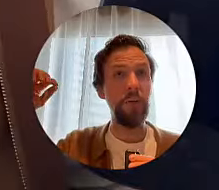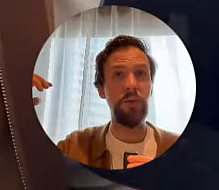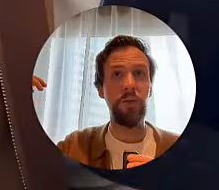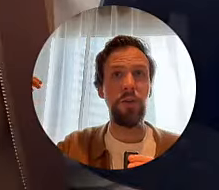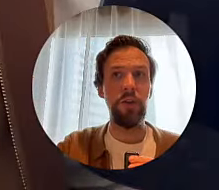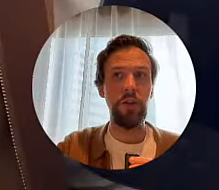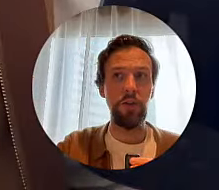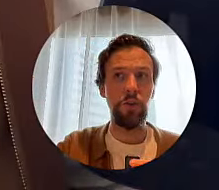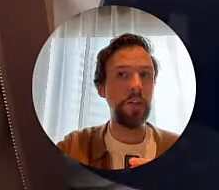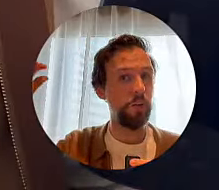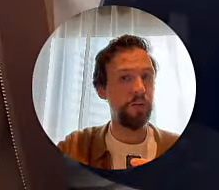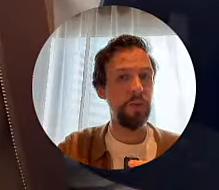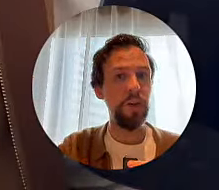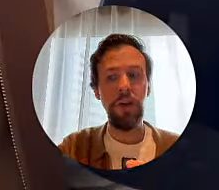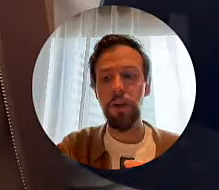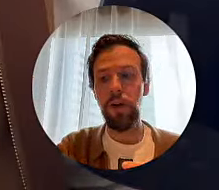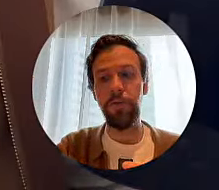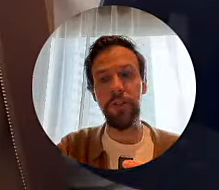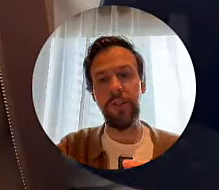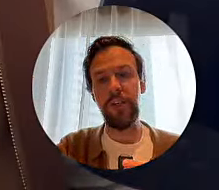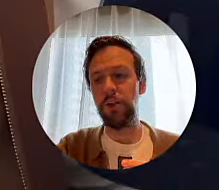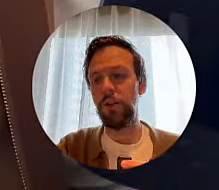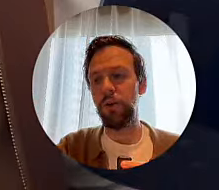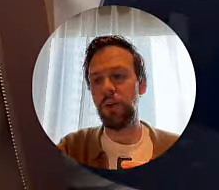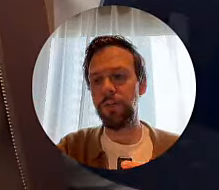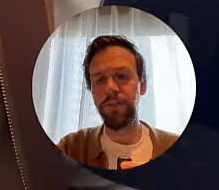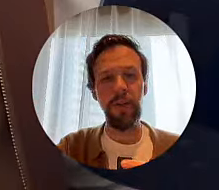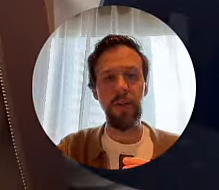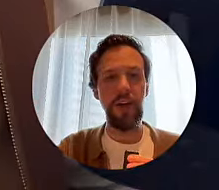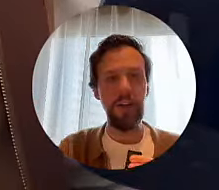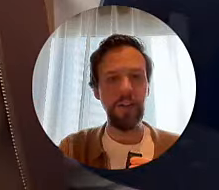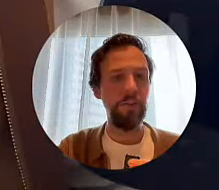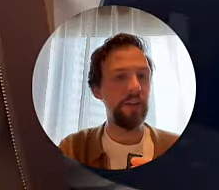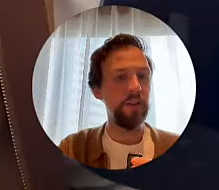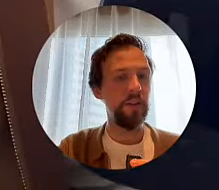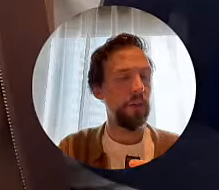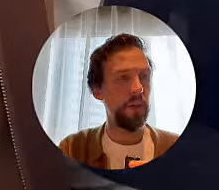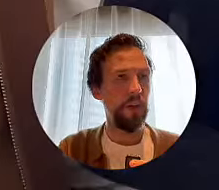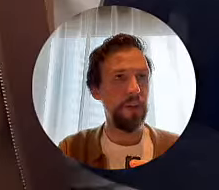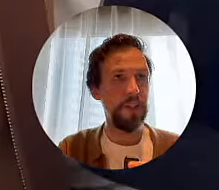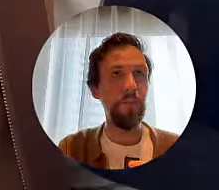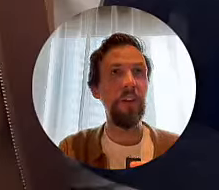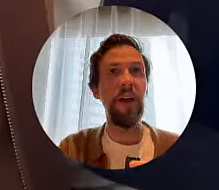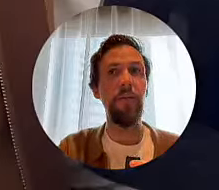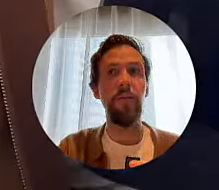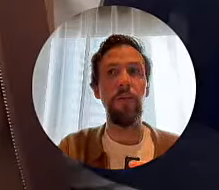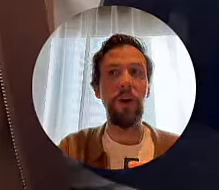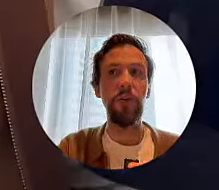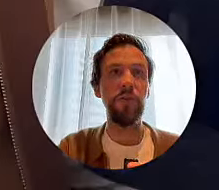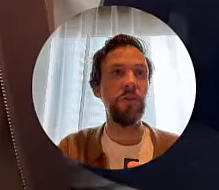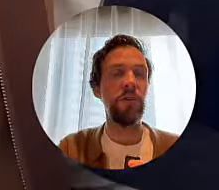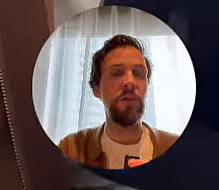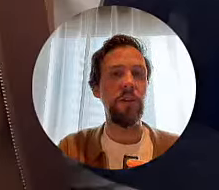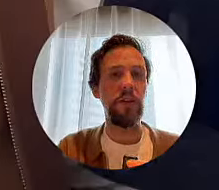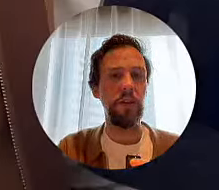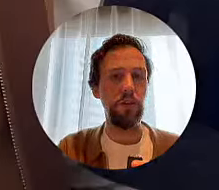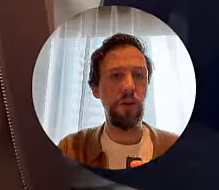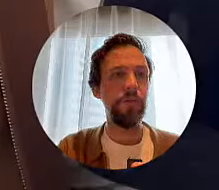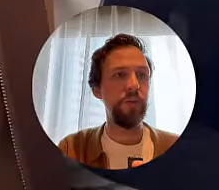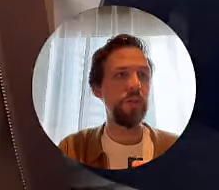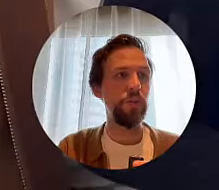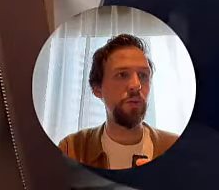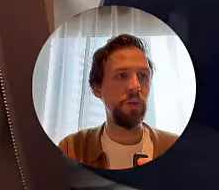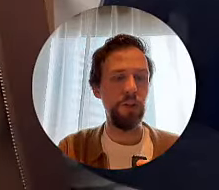Tokyo after the TriSwift conference here in Tokyo, I spent some time around